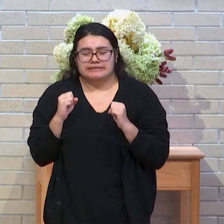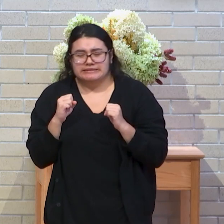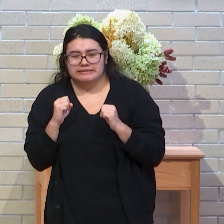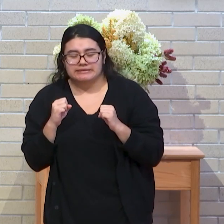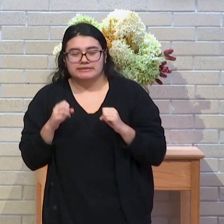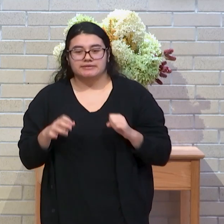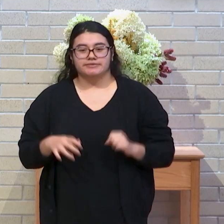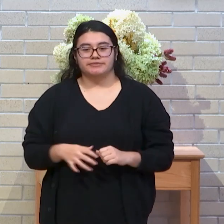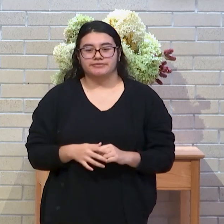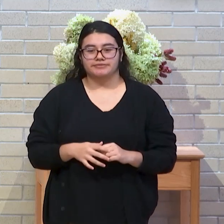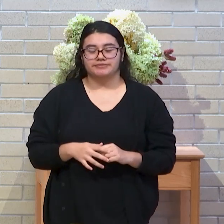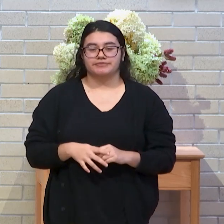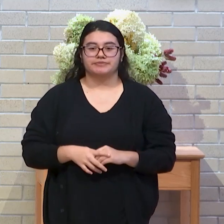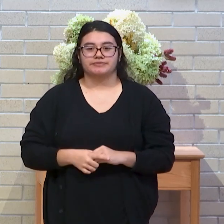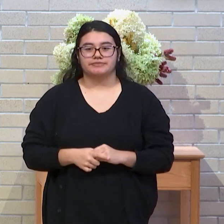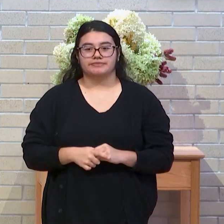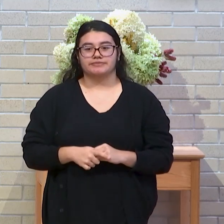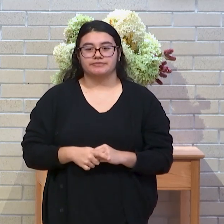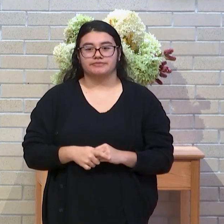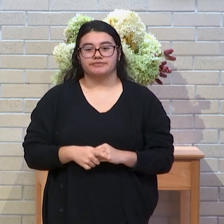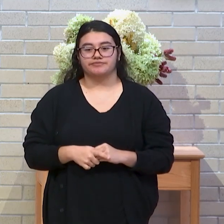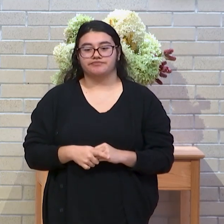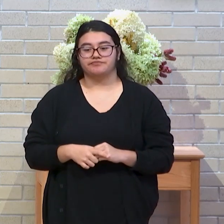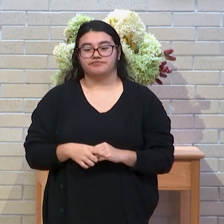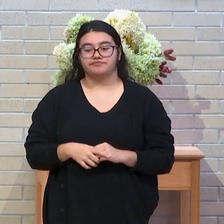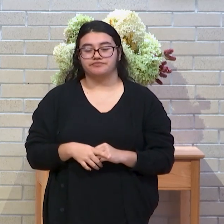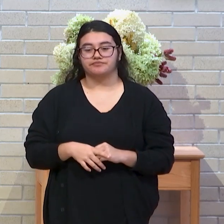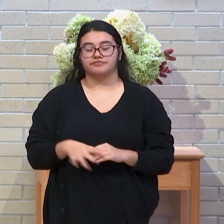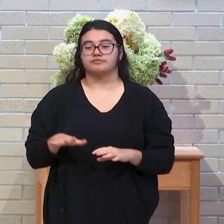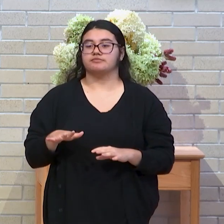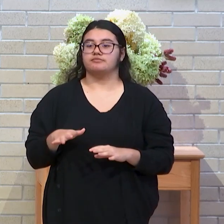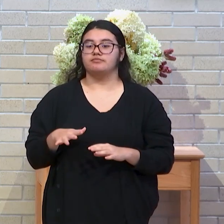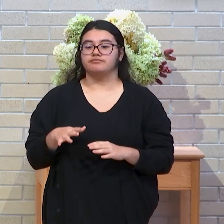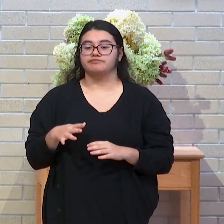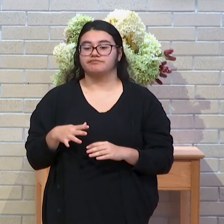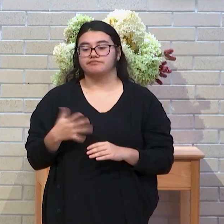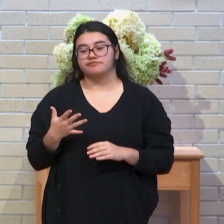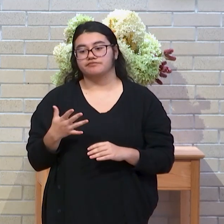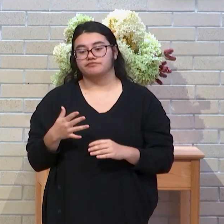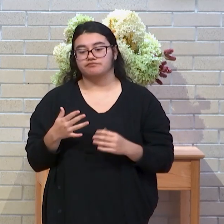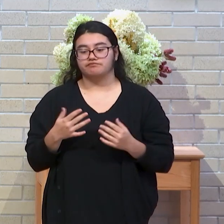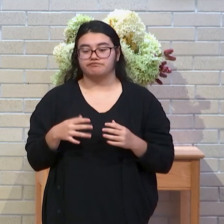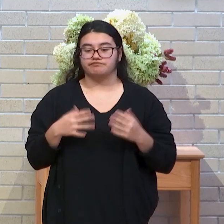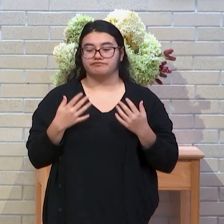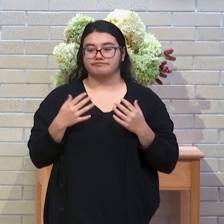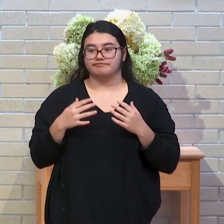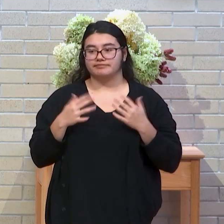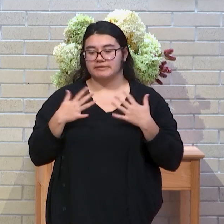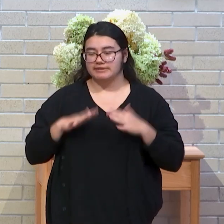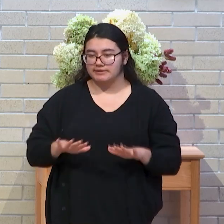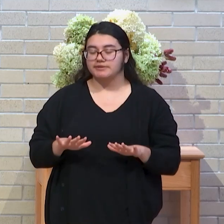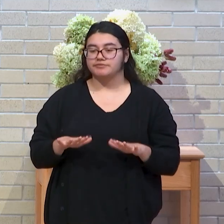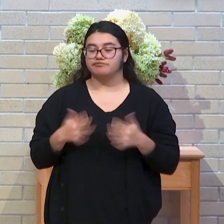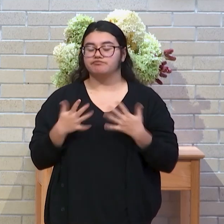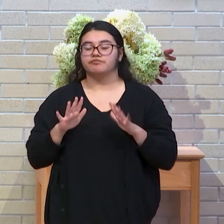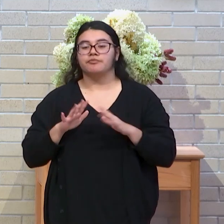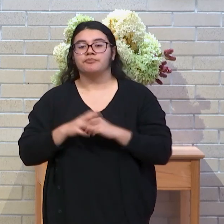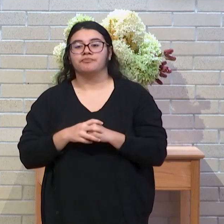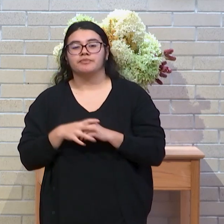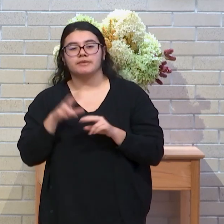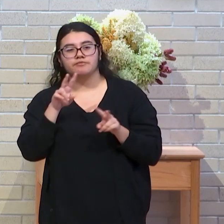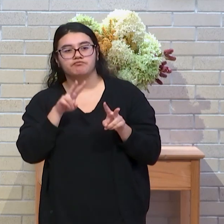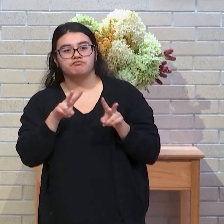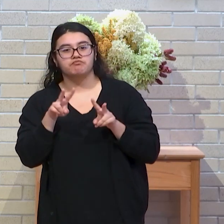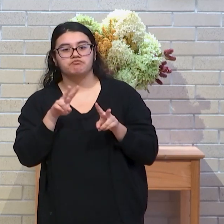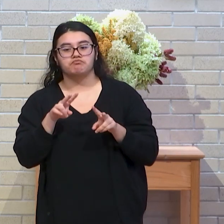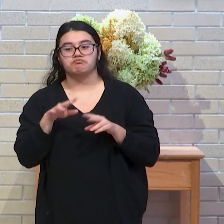out outside our rooms, looking out the window and admiring the countryside. For all of us, this was one of our first big glimpses into the country, having spent most of the previous weeks